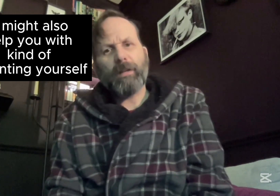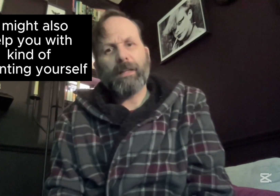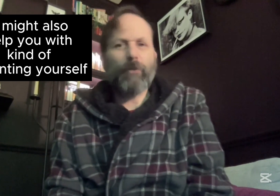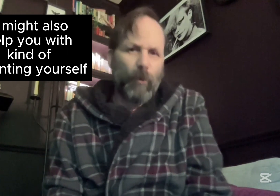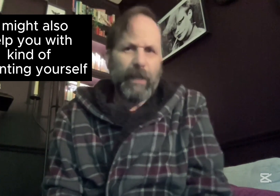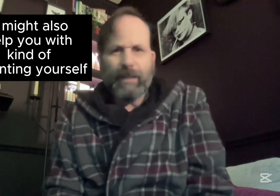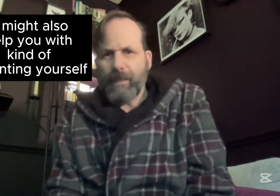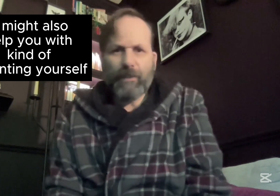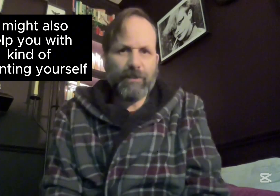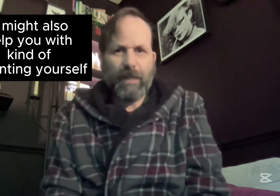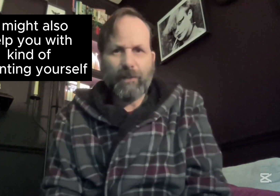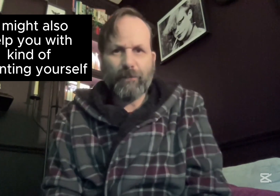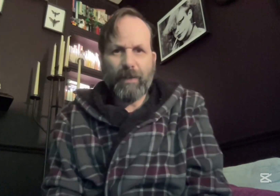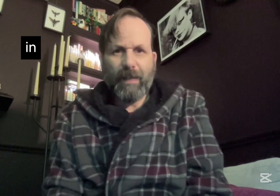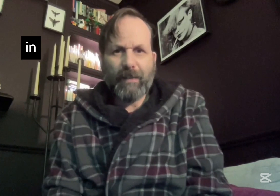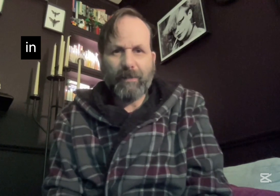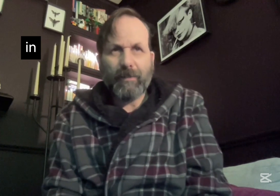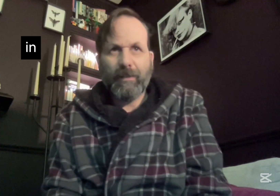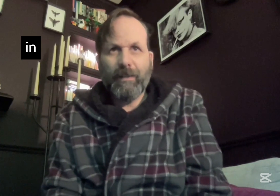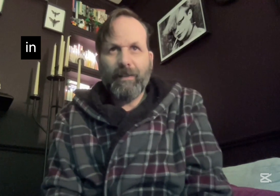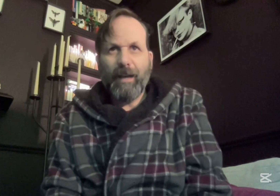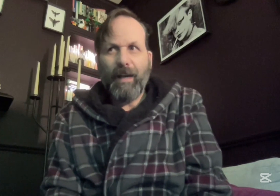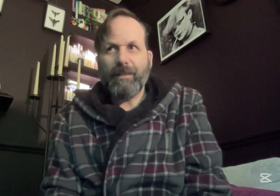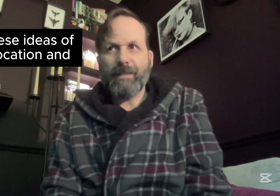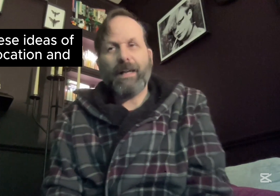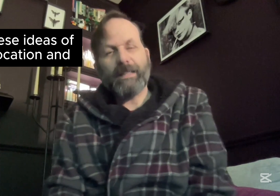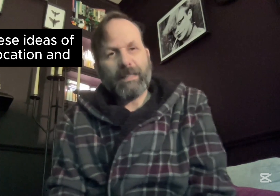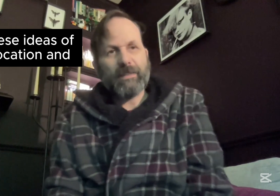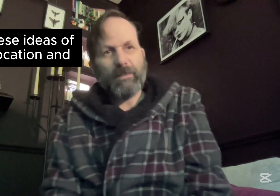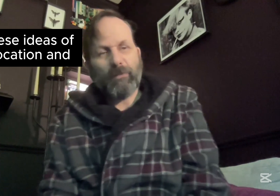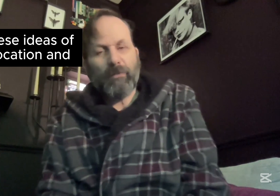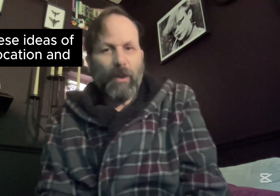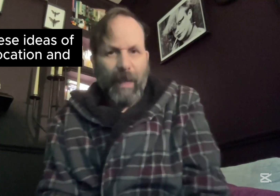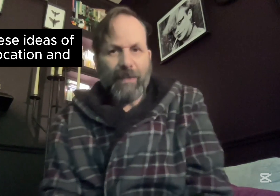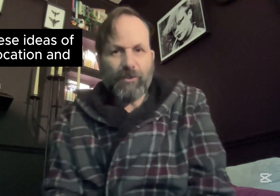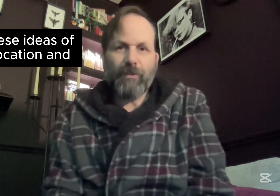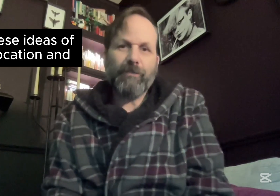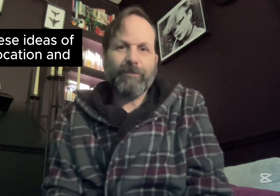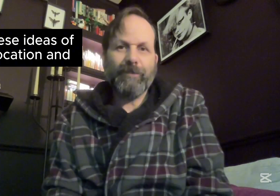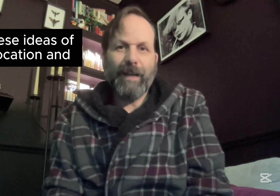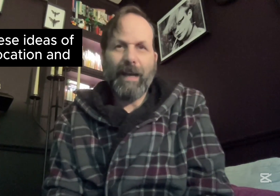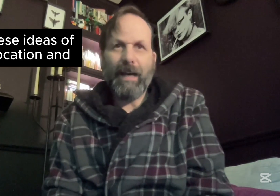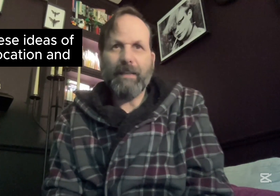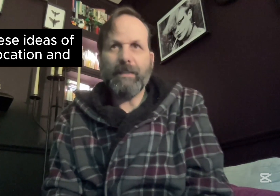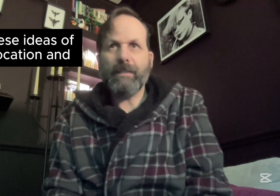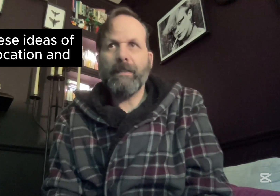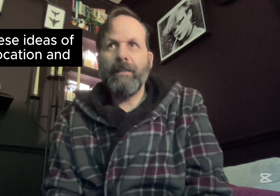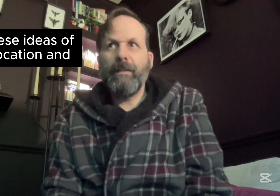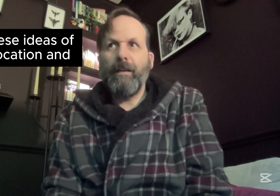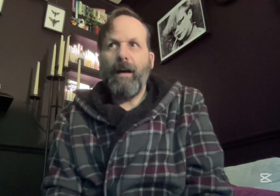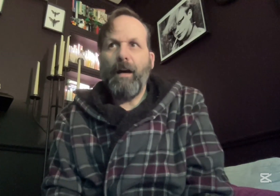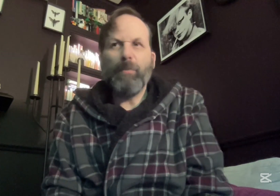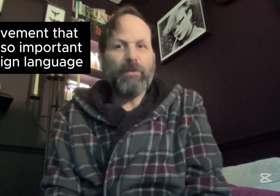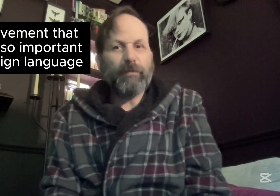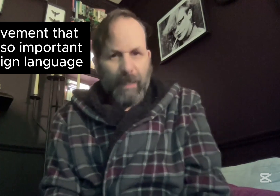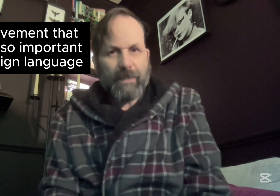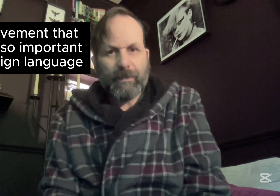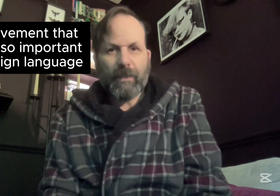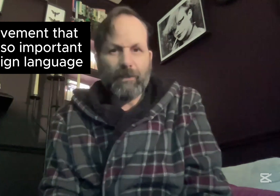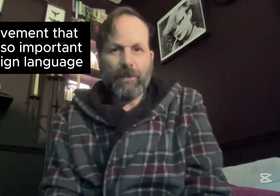kind of orienting yourself in these ideas of location and movement that are